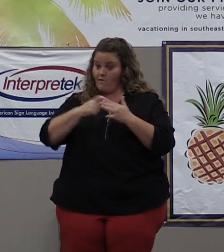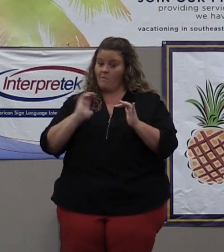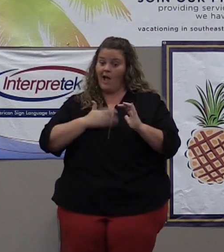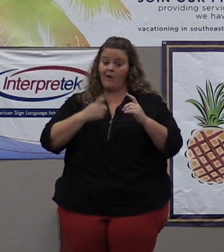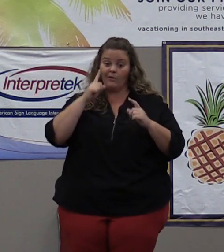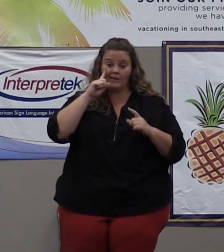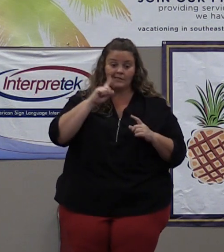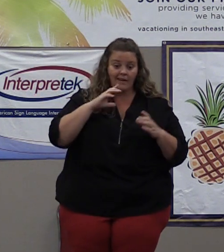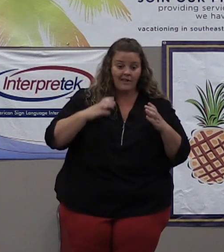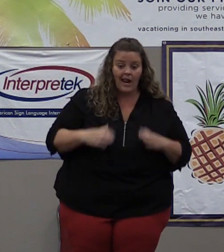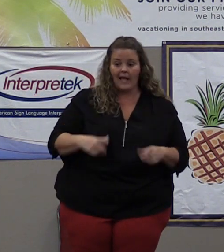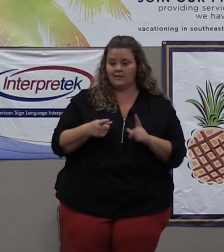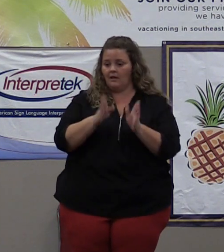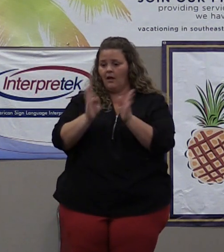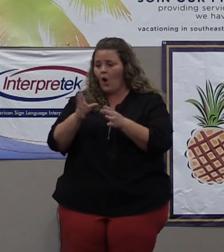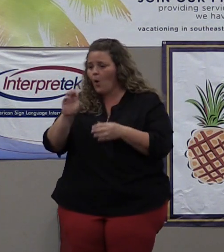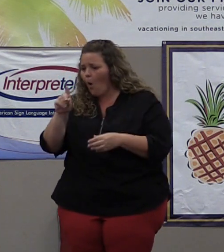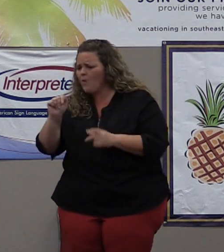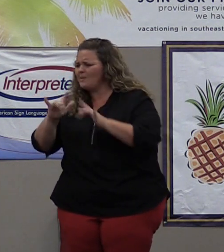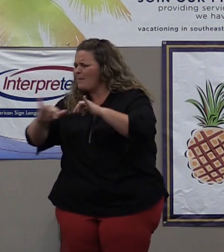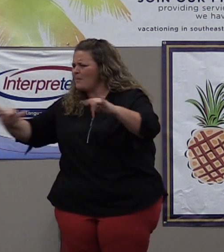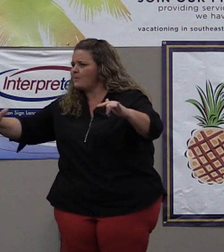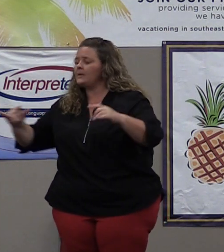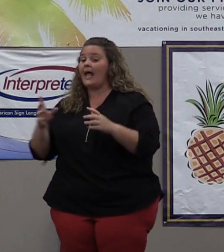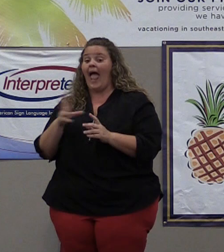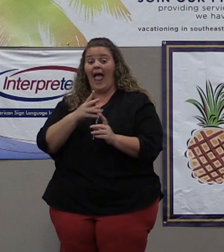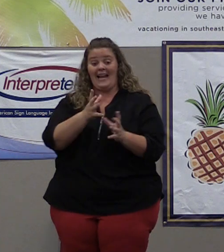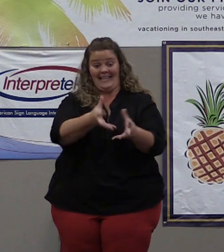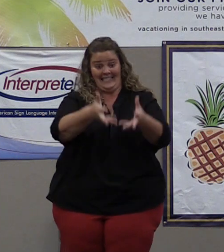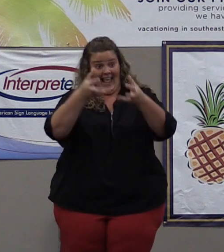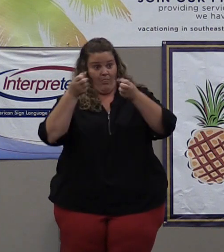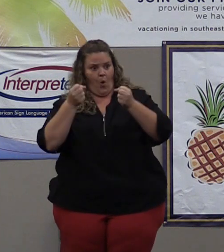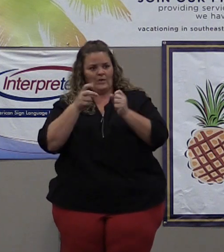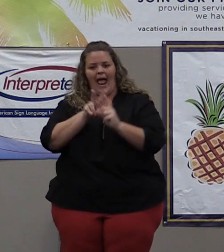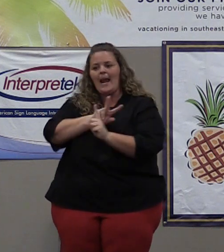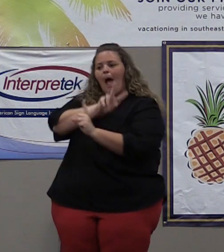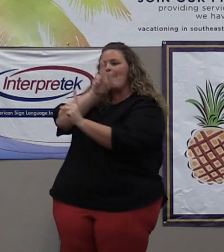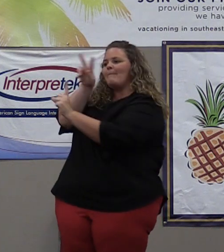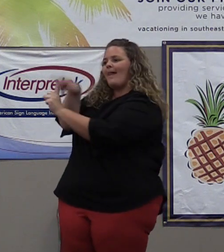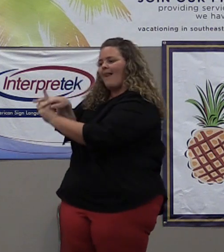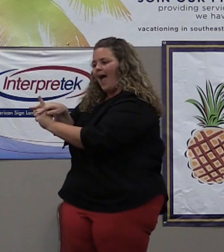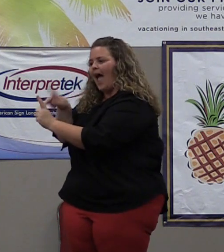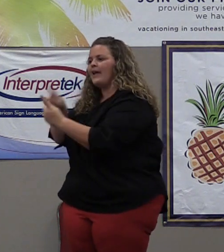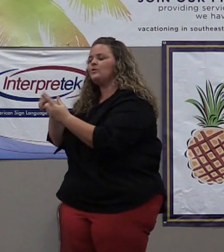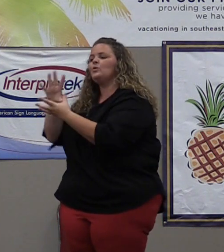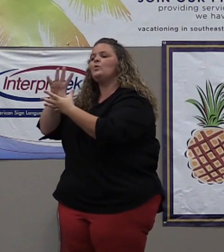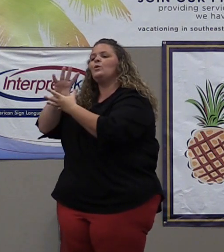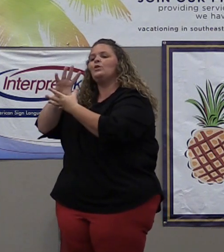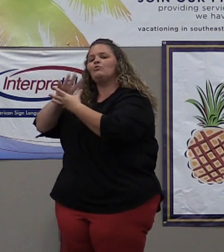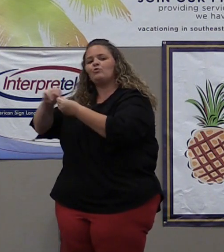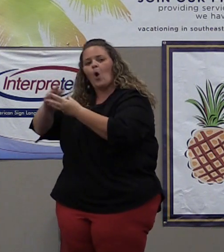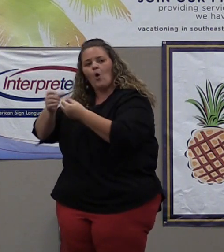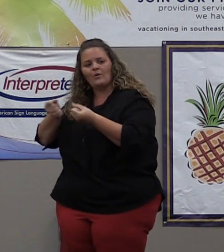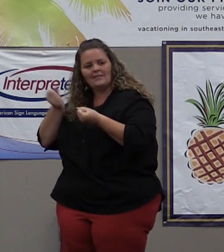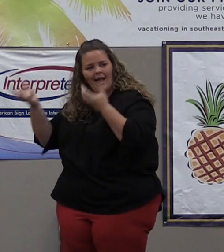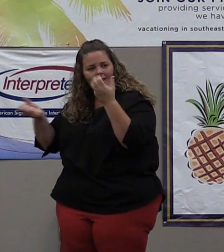from our codas and so forth, and apply those principles to storytelling, but from the parables side